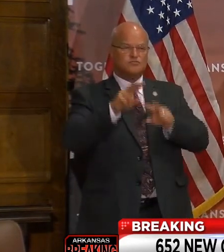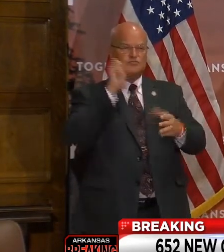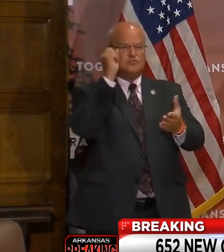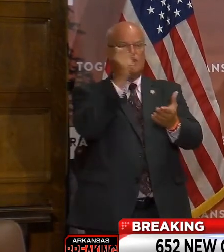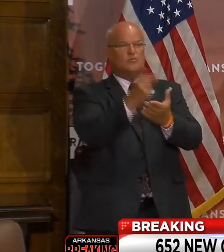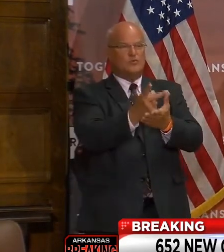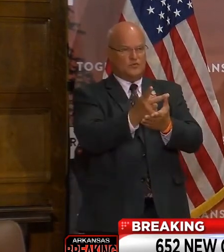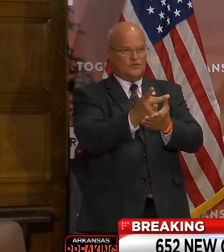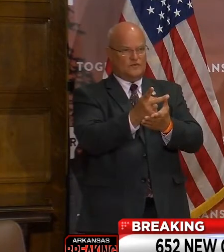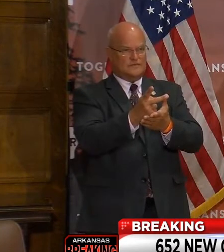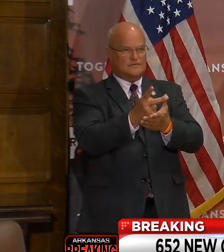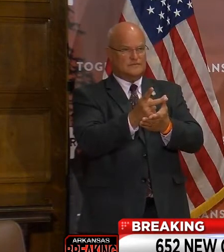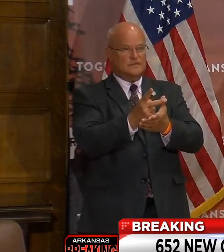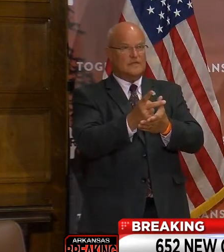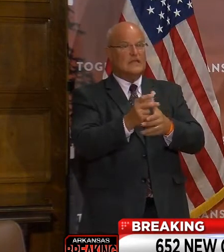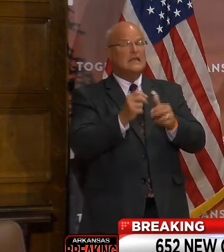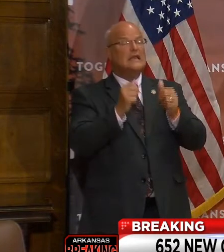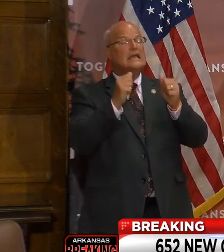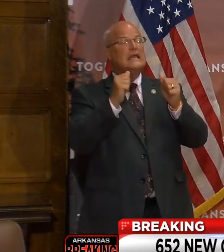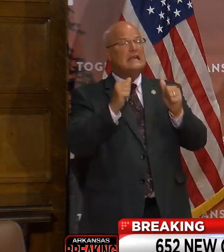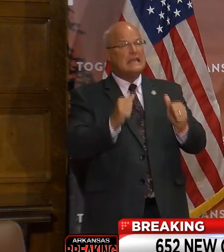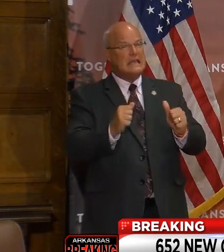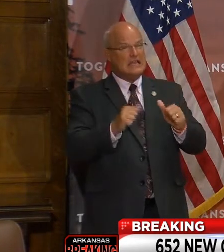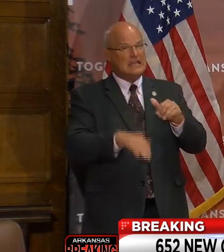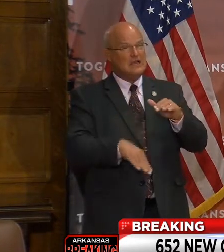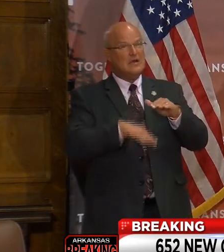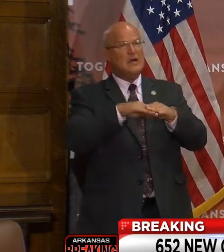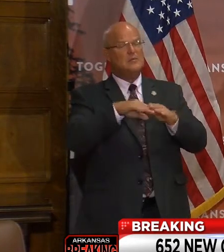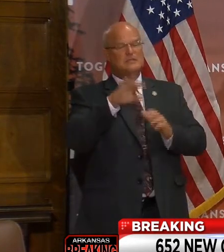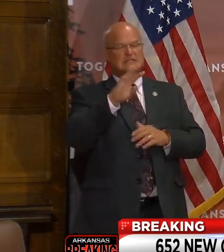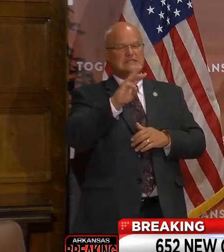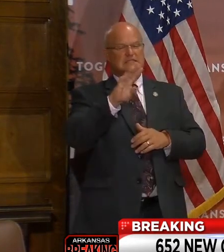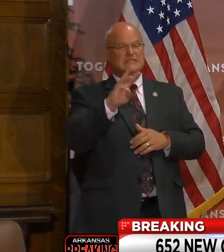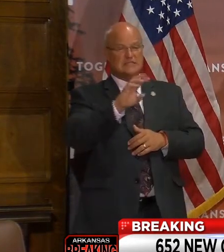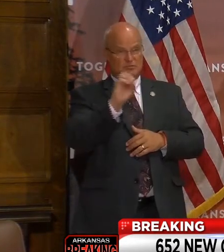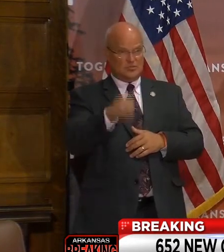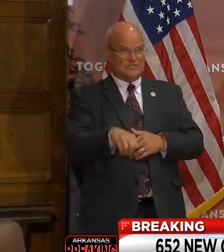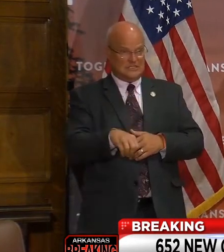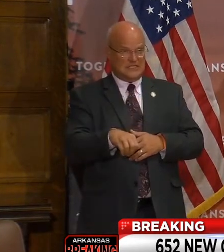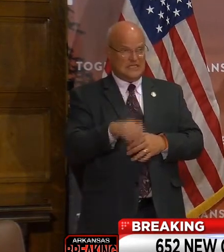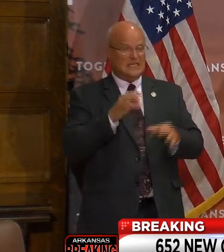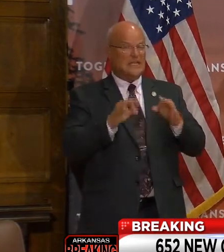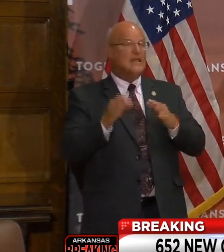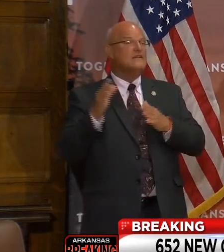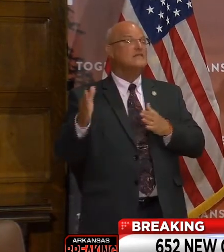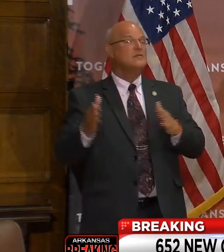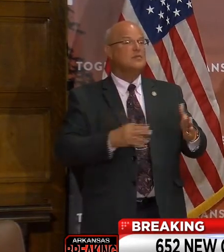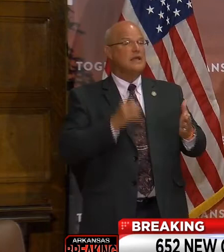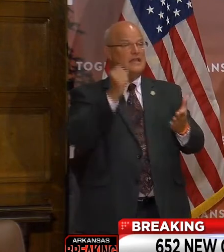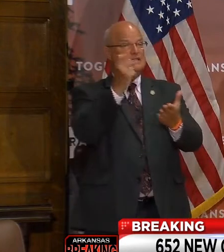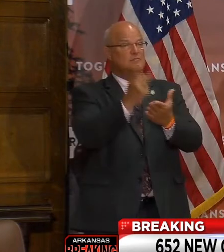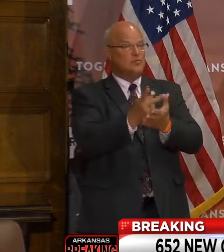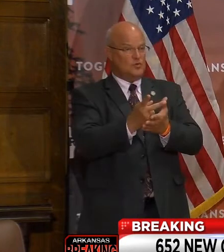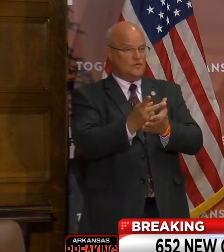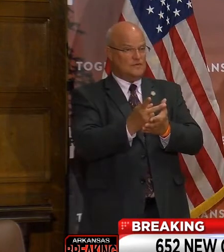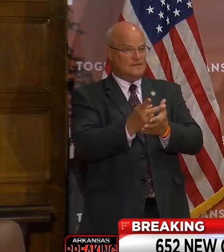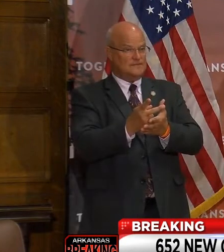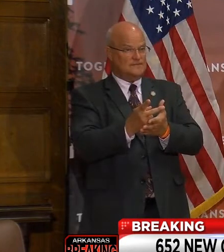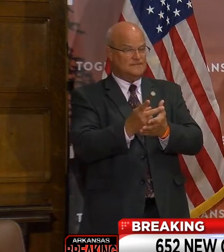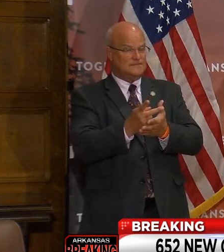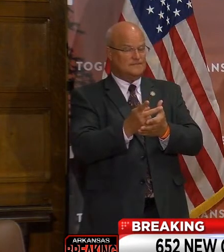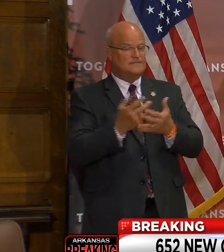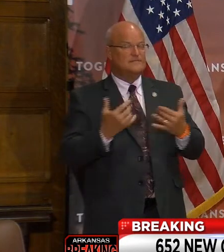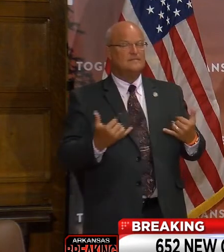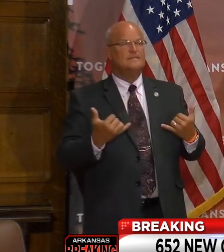approve, and it can go up to 66% if the plan is approved.